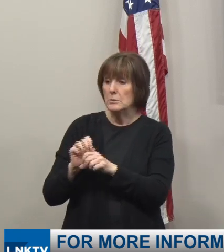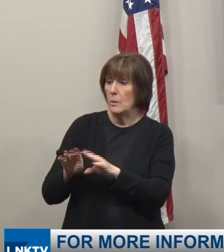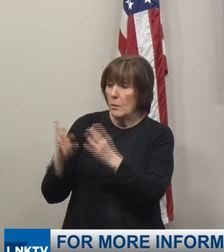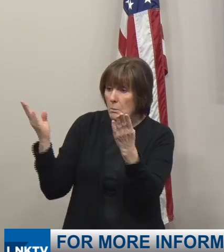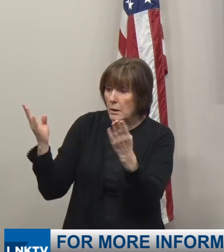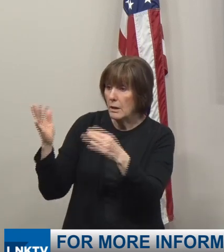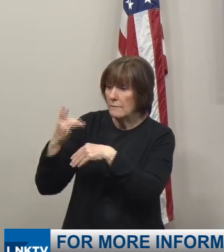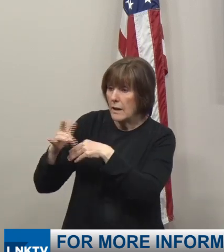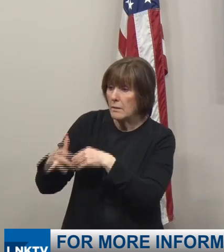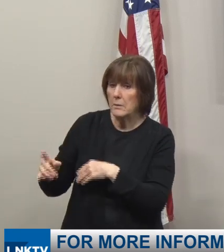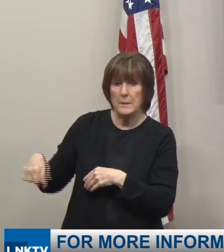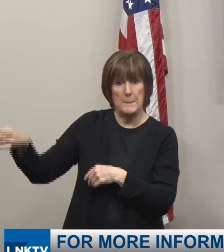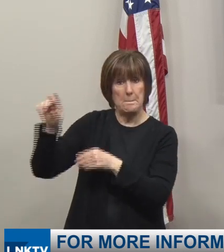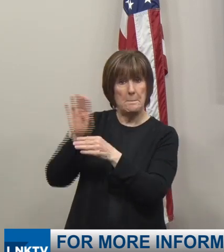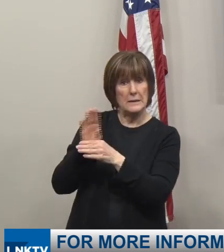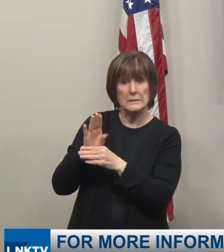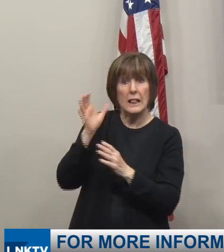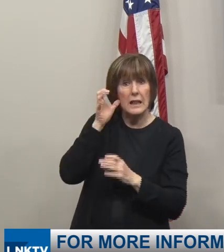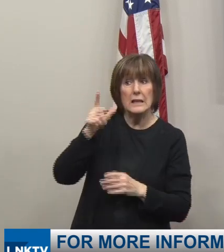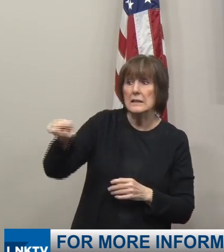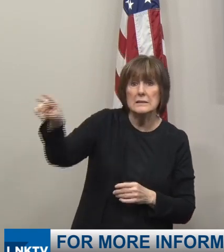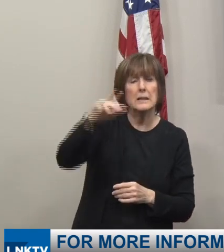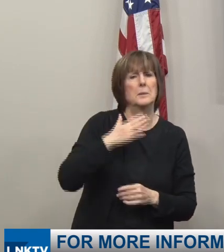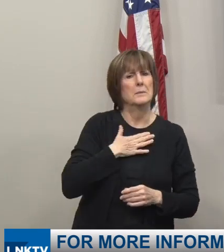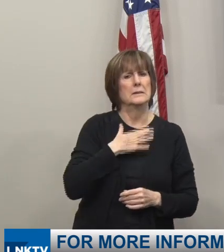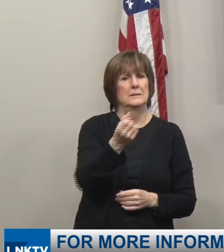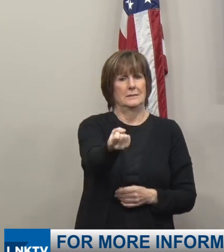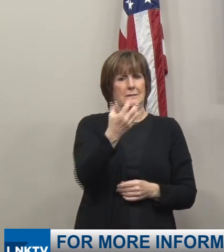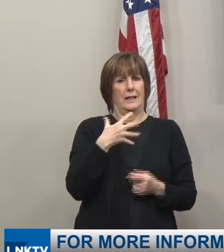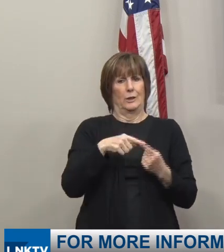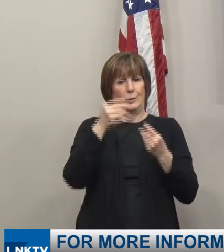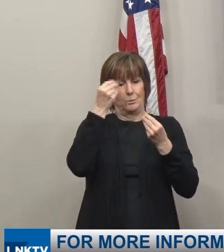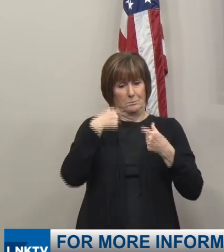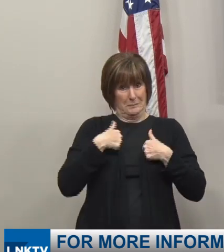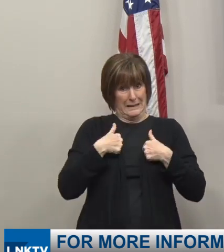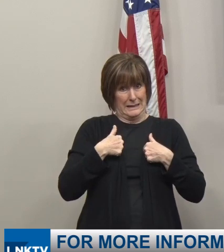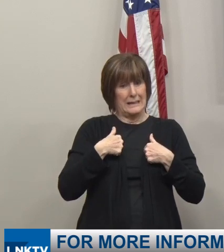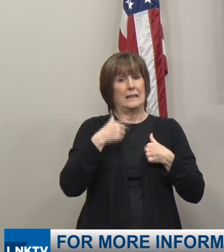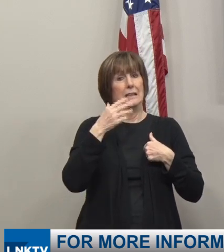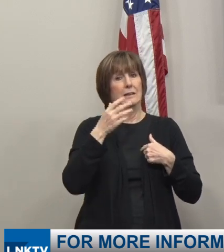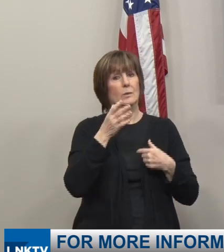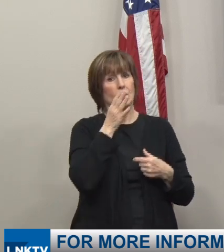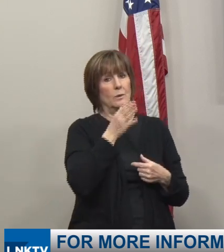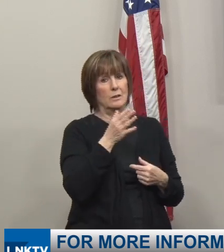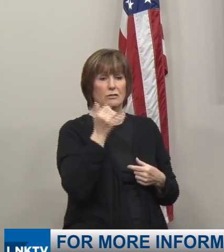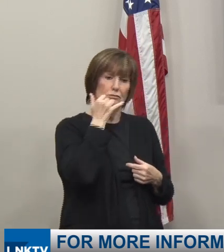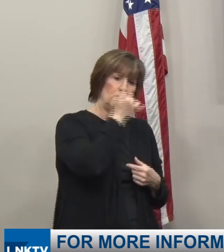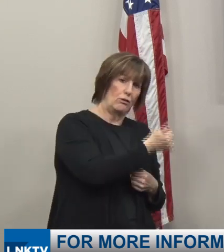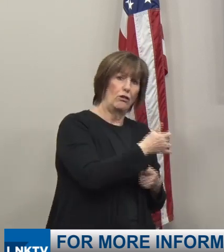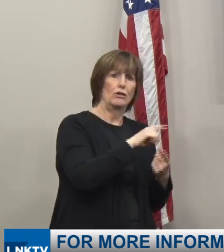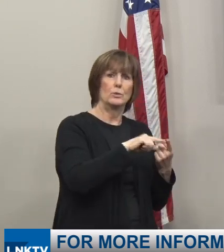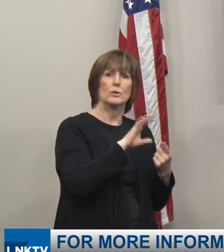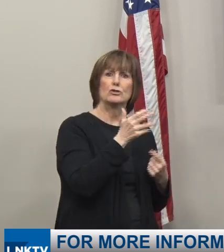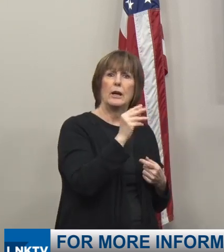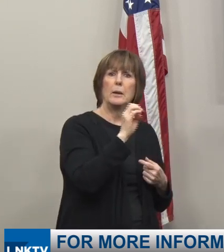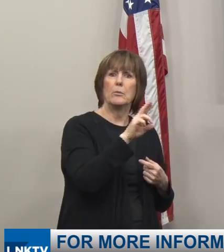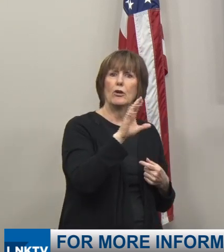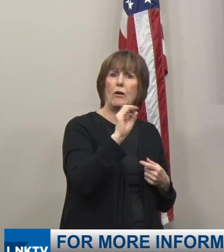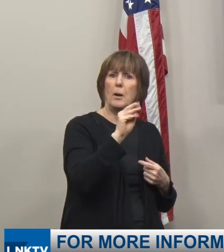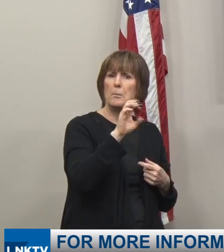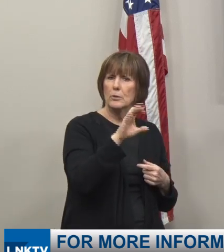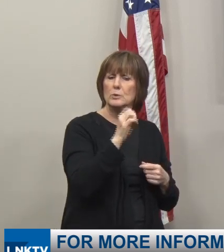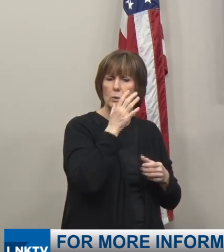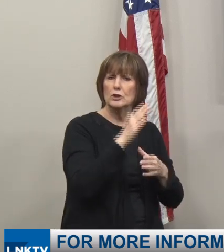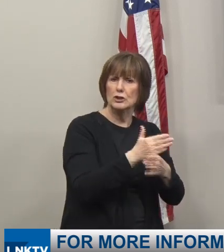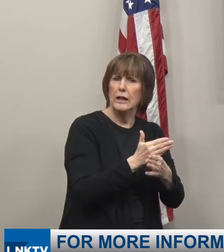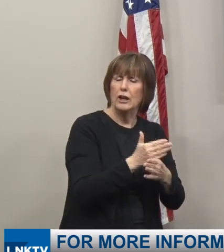and if there are any businesses out there listening, please send your information to me. You can give a call to the Chamber of Commerce and we will share this information. There are about